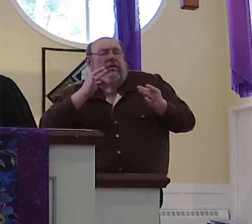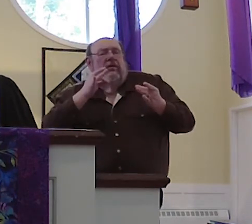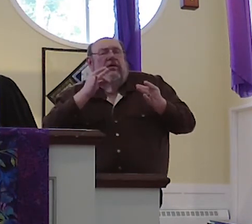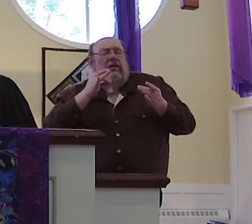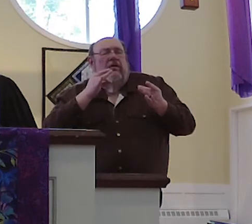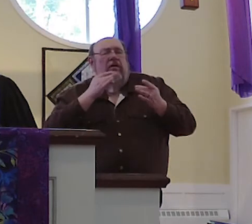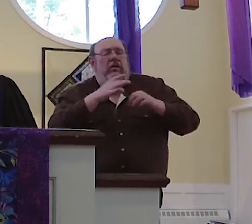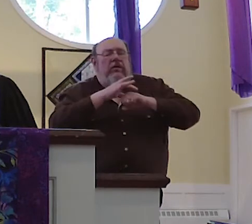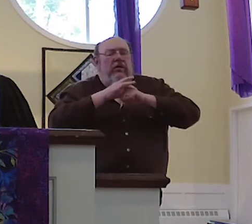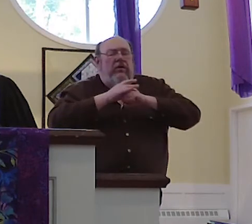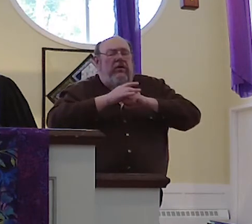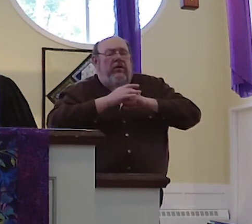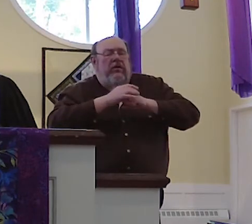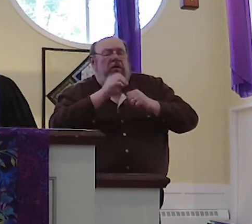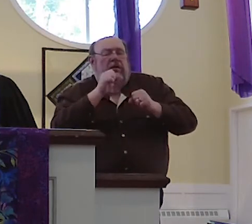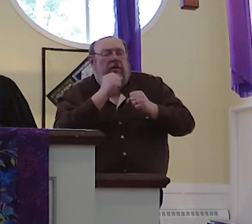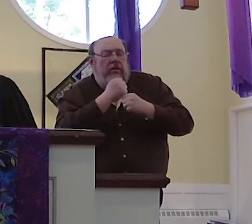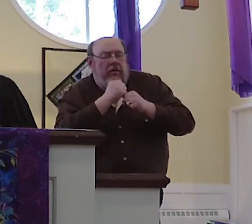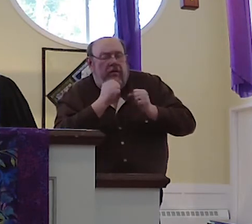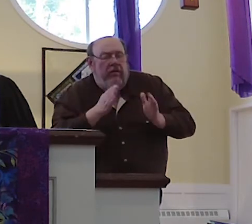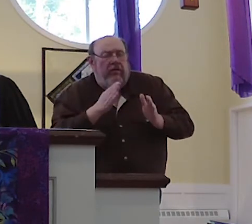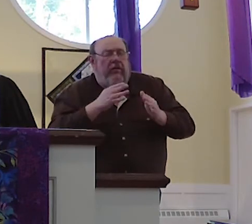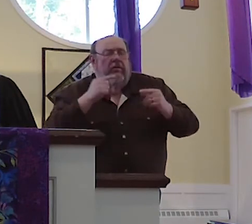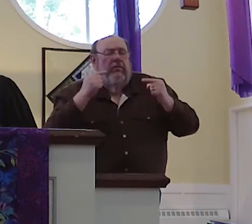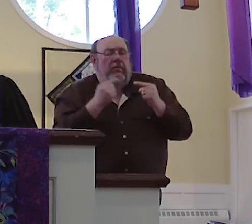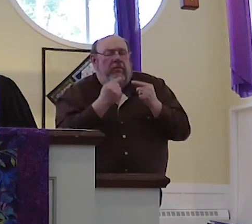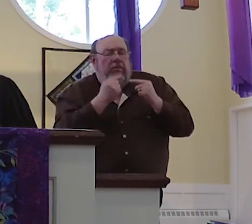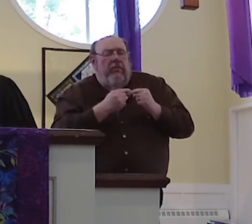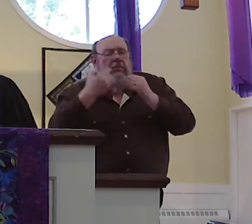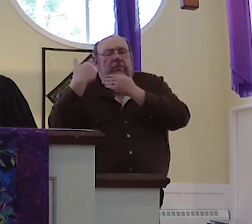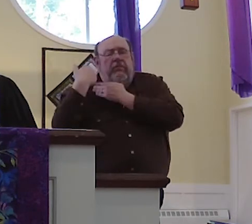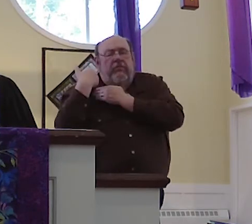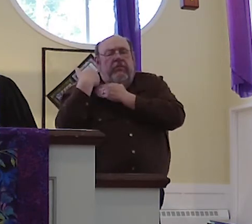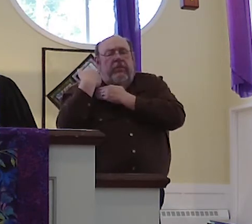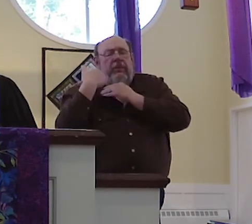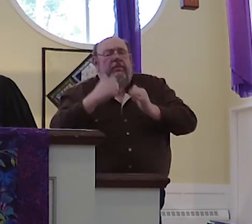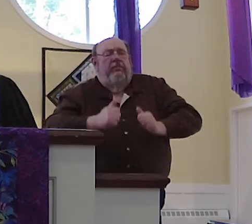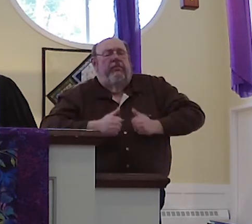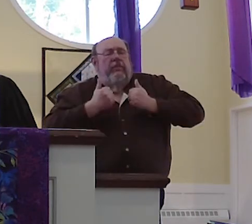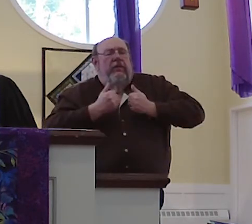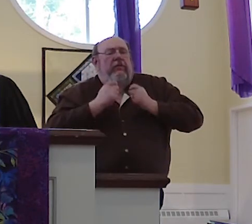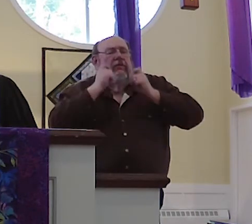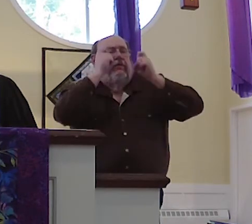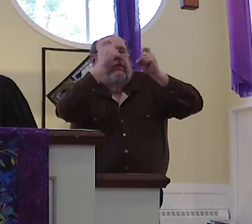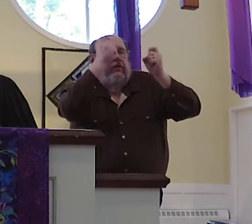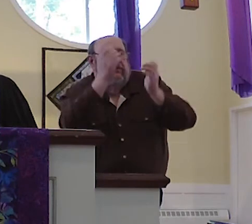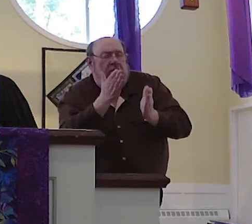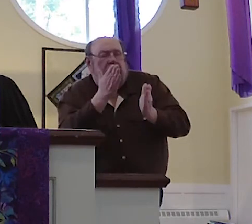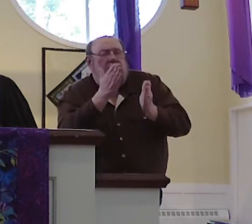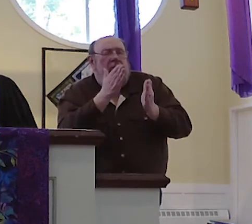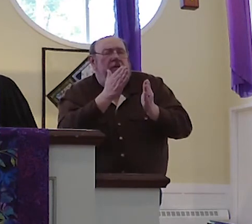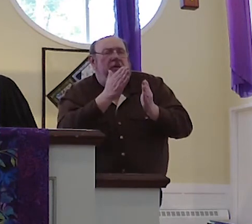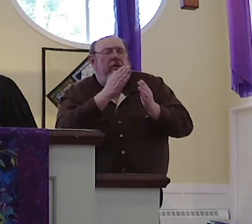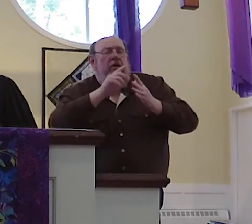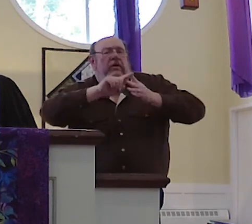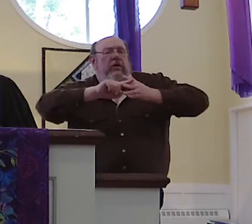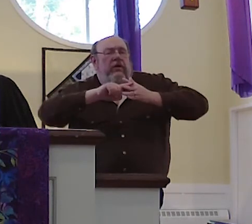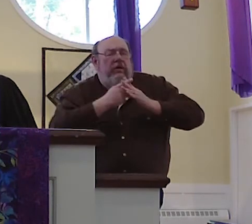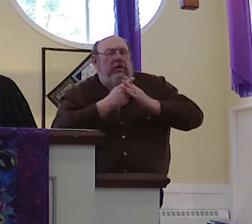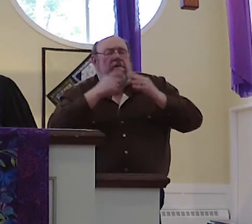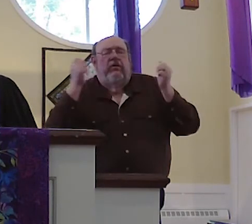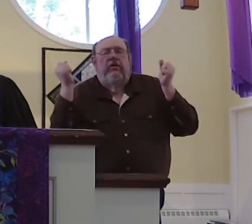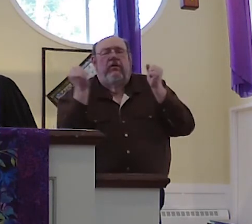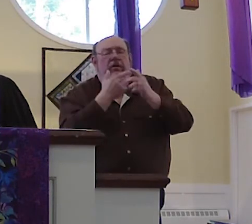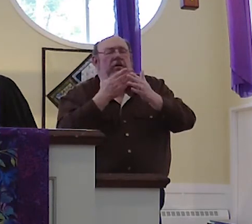Earth Maker, Pain Bearer, Life Giver, Source of all that is and